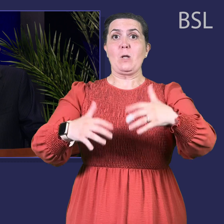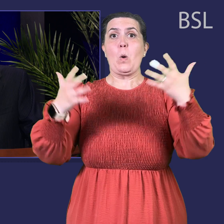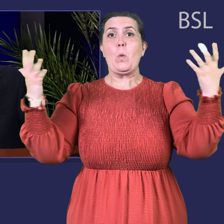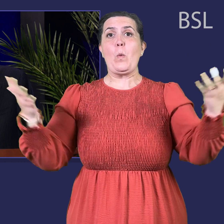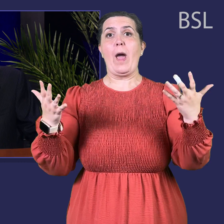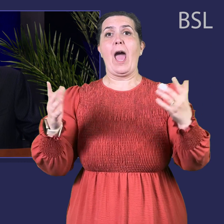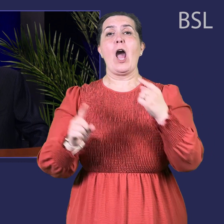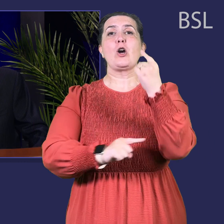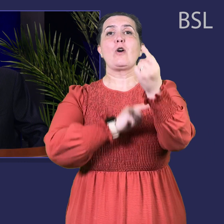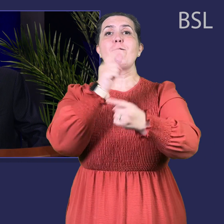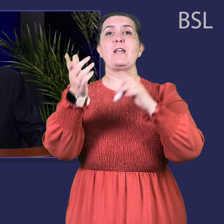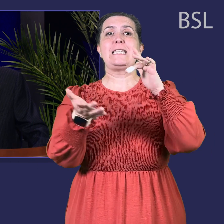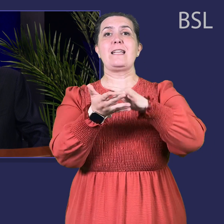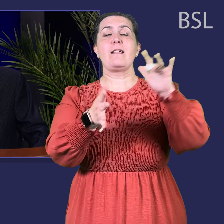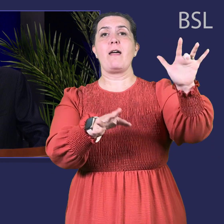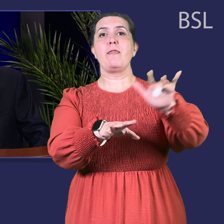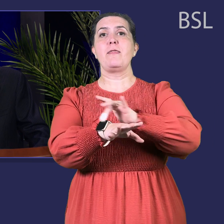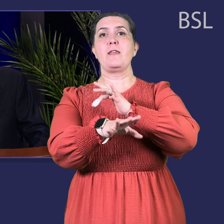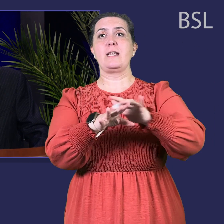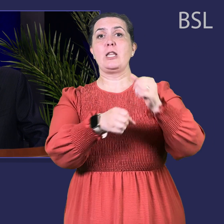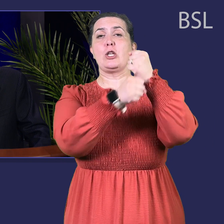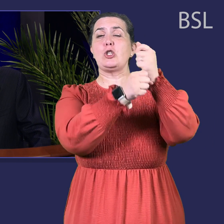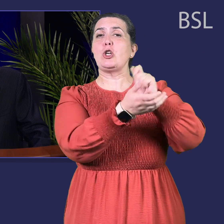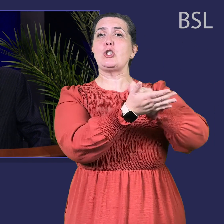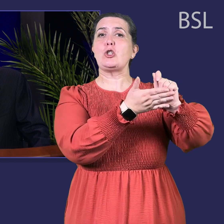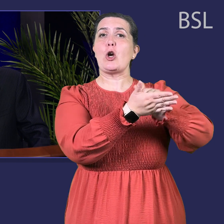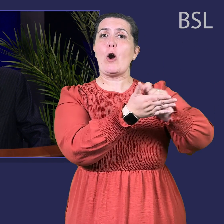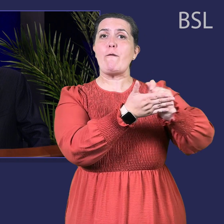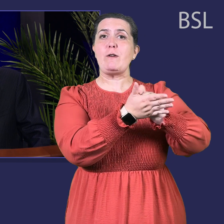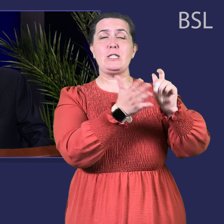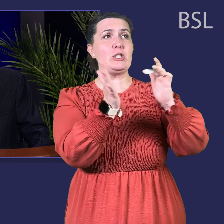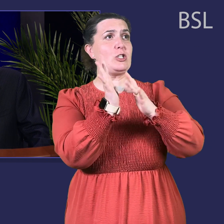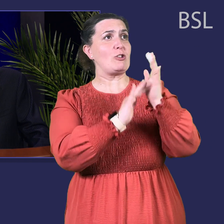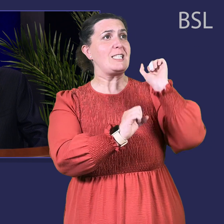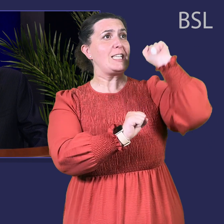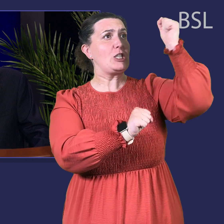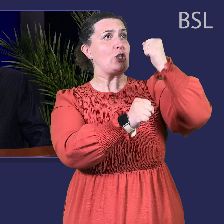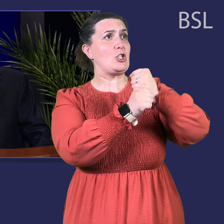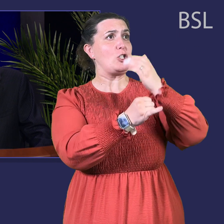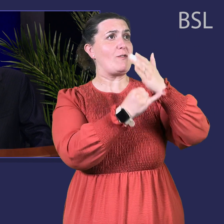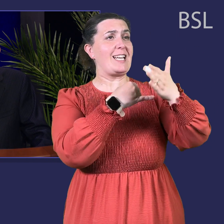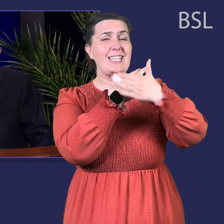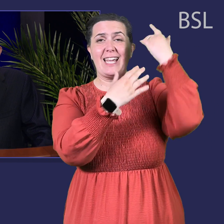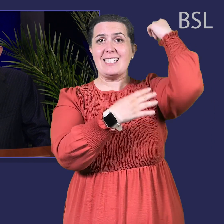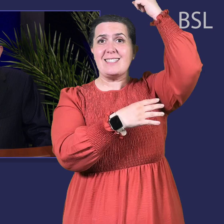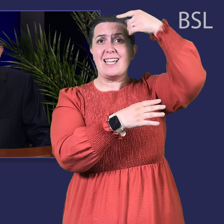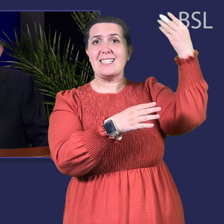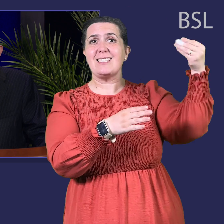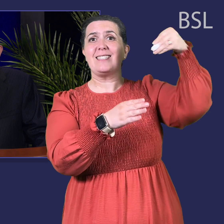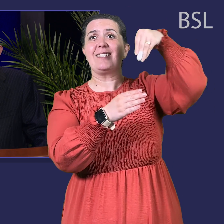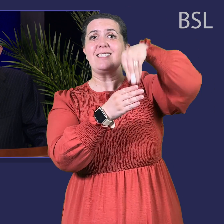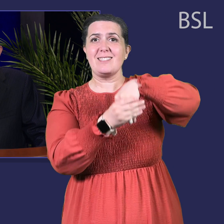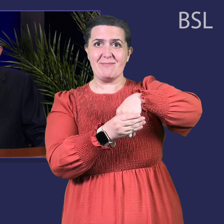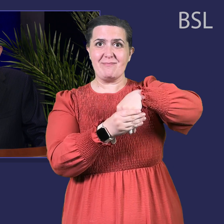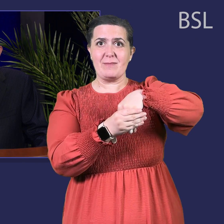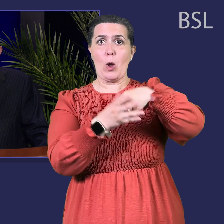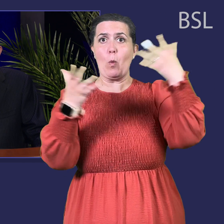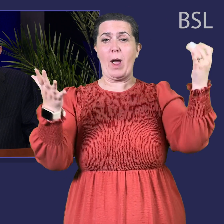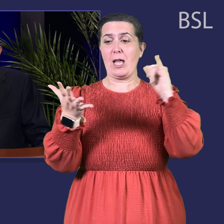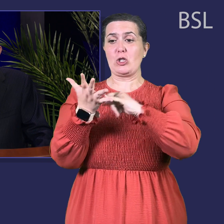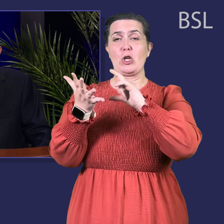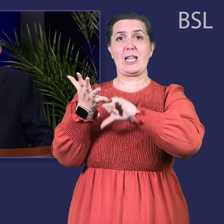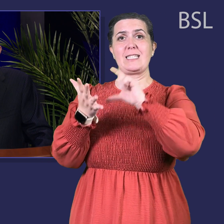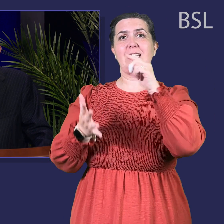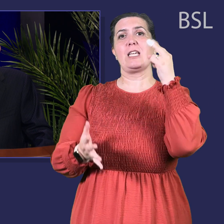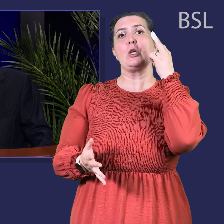We are gathered in the Conference Center Theater at the headquarters of The Church of Jesus Christ of Latter-day